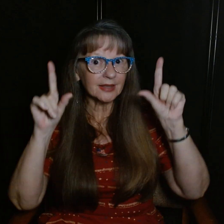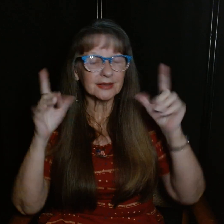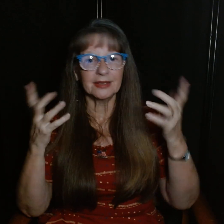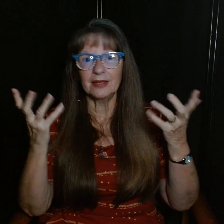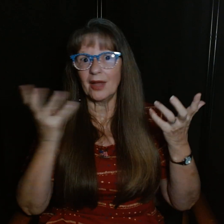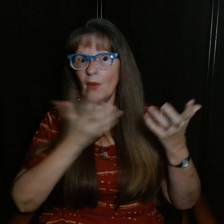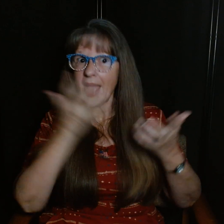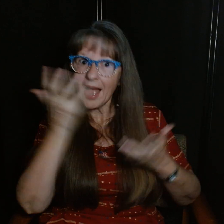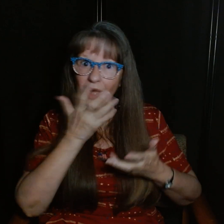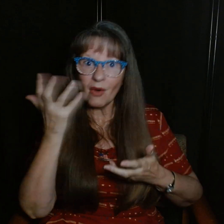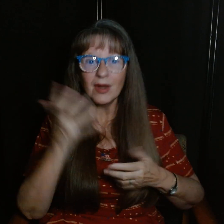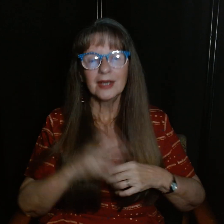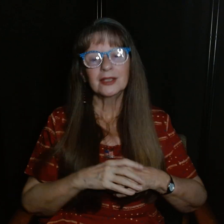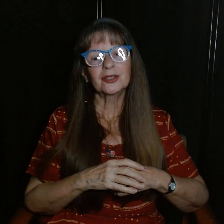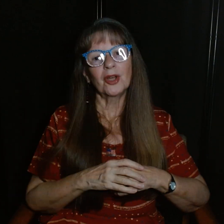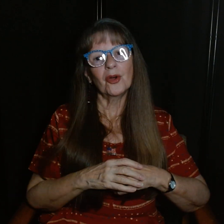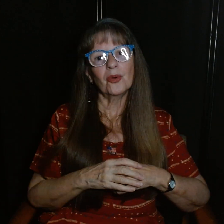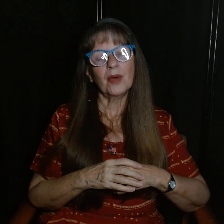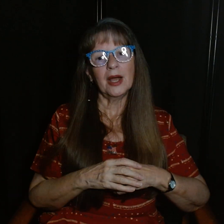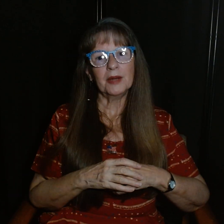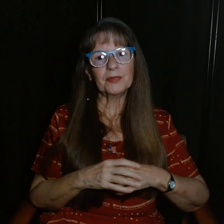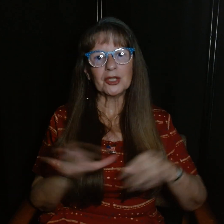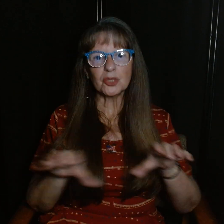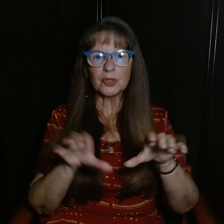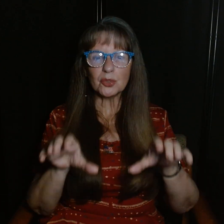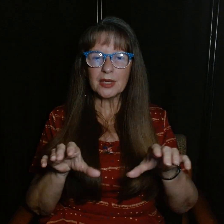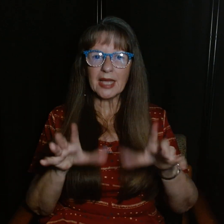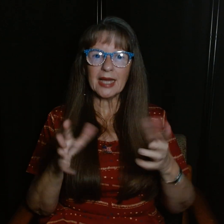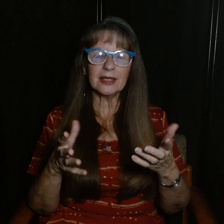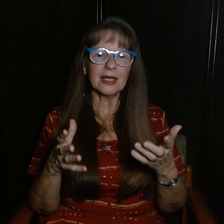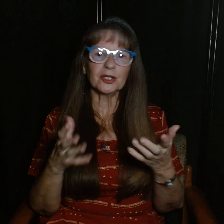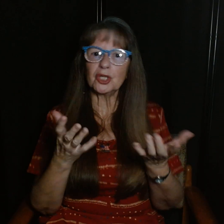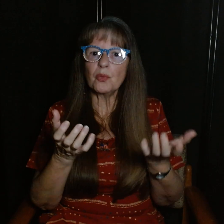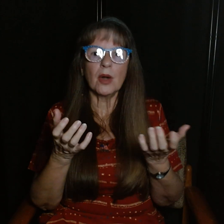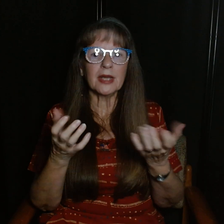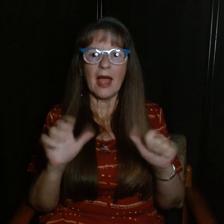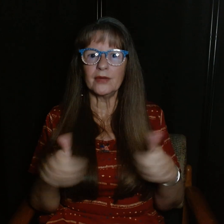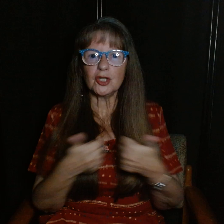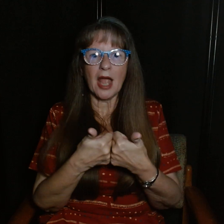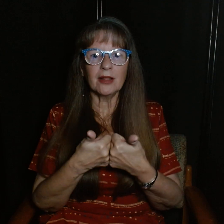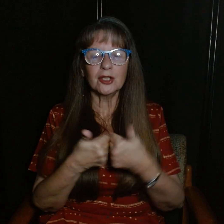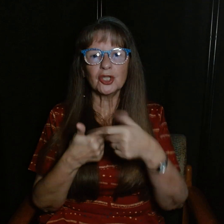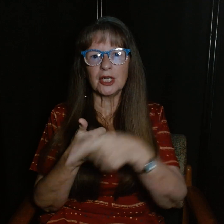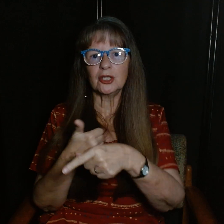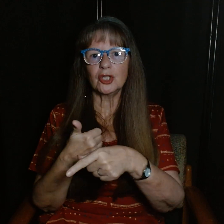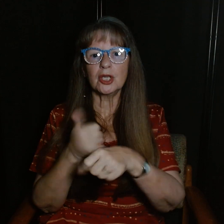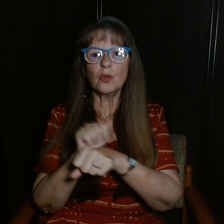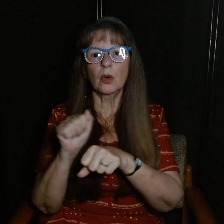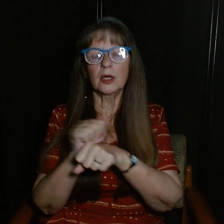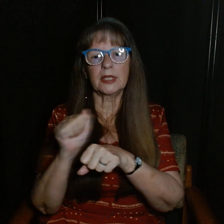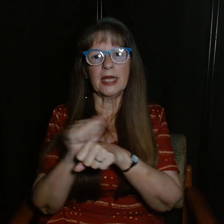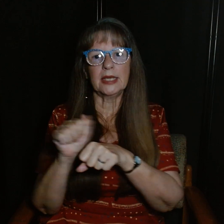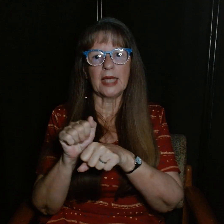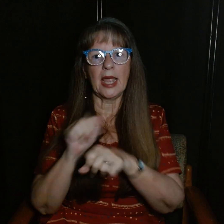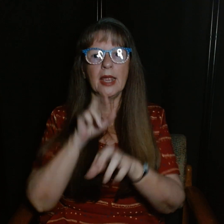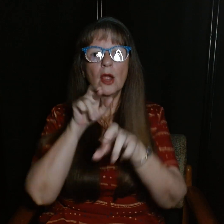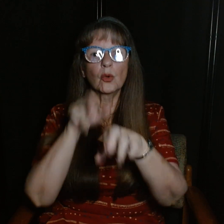and like, wow. So, and she was doing that as she wanted to have a challenge, and she works as a